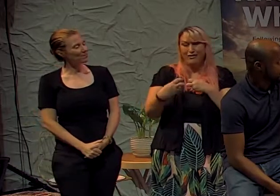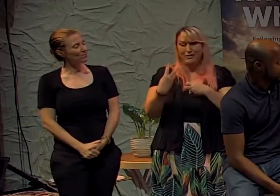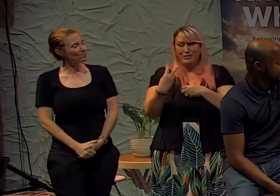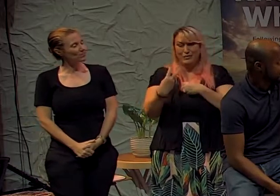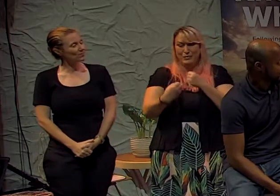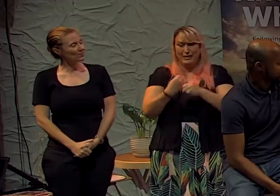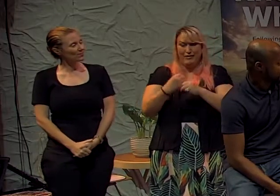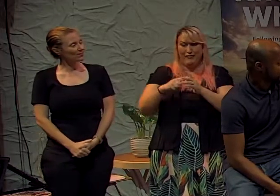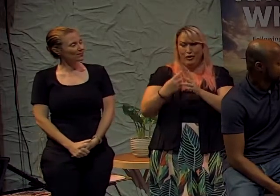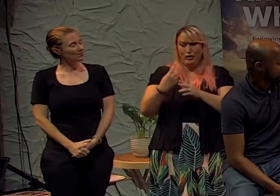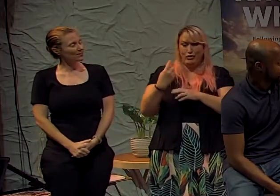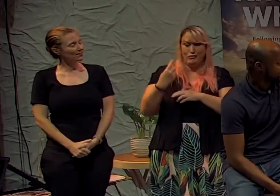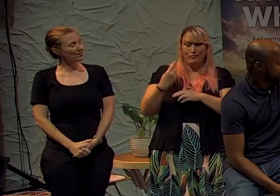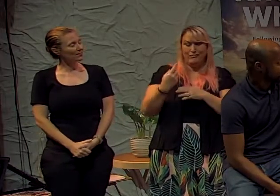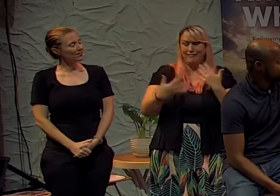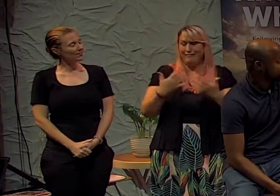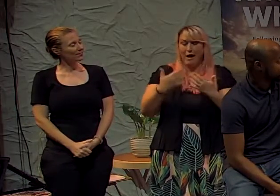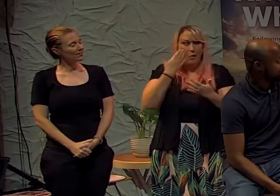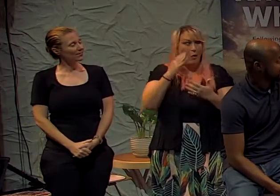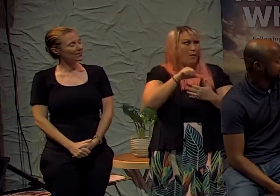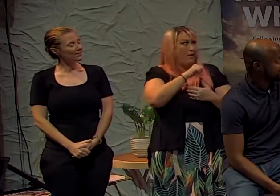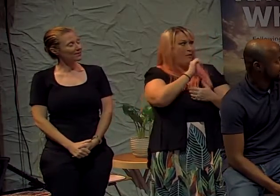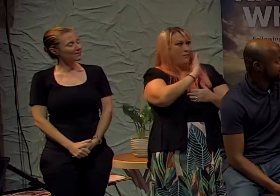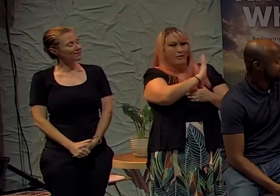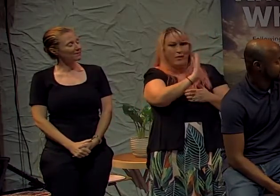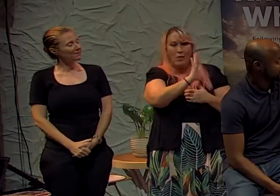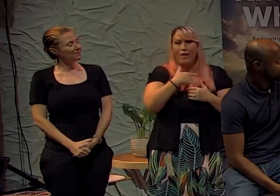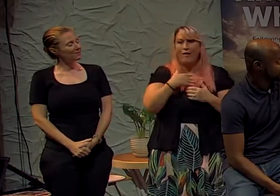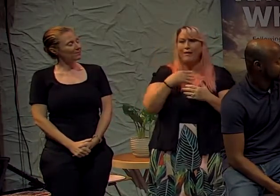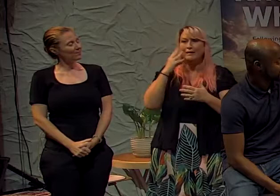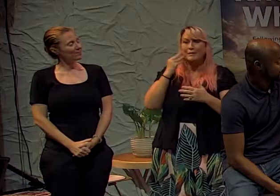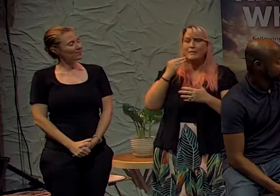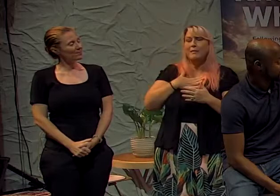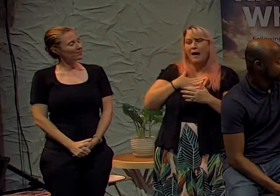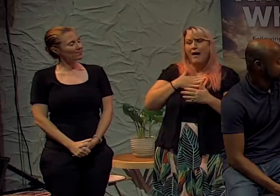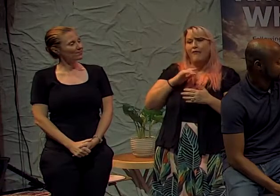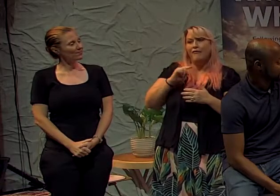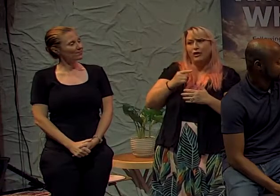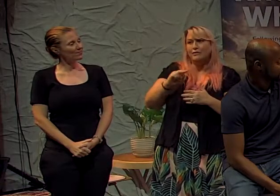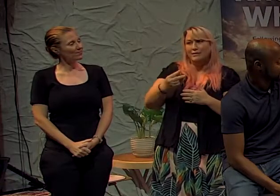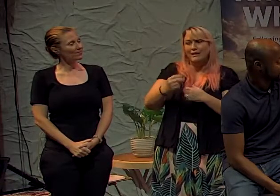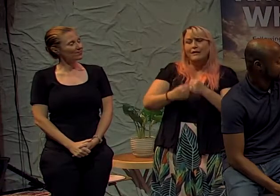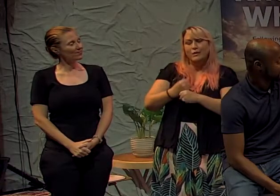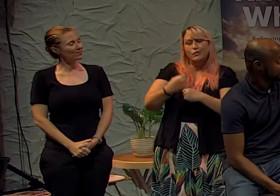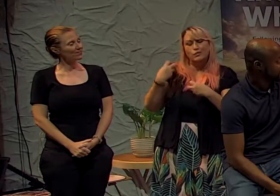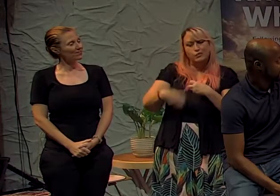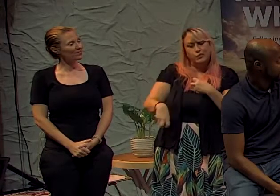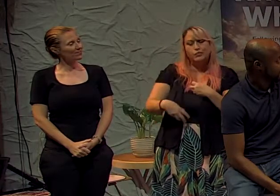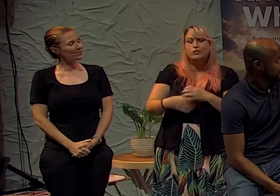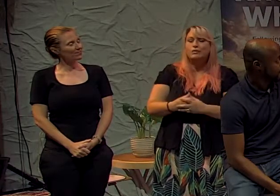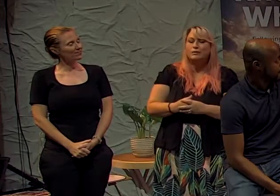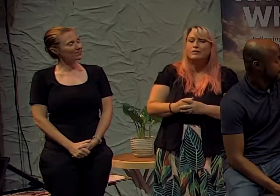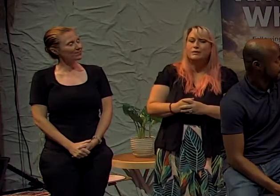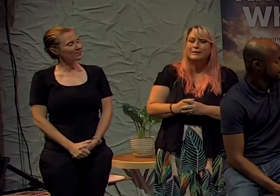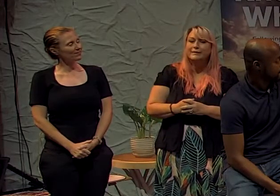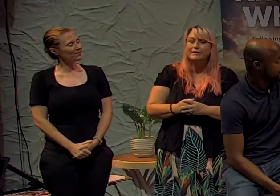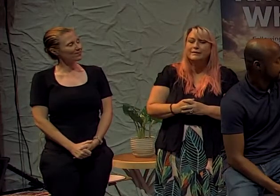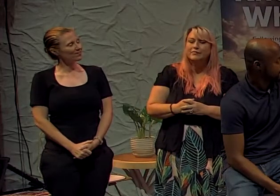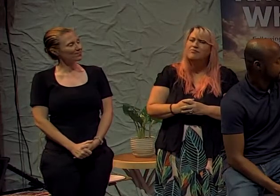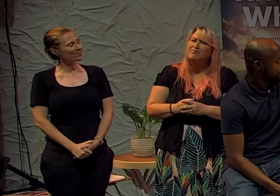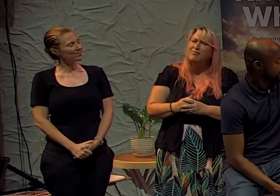know about everyone else here or in this room, but our first 2 years were rough. And a lot of it